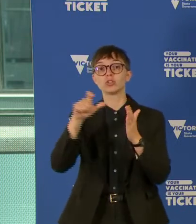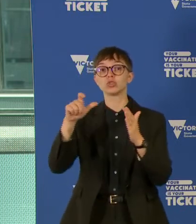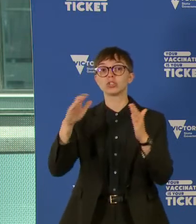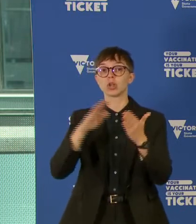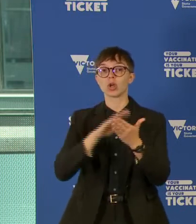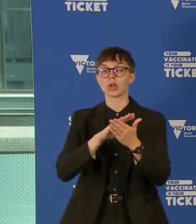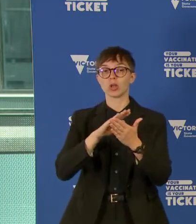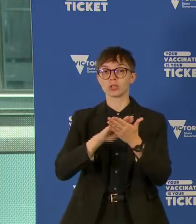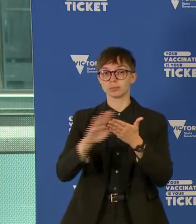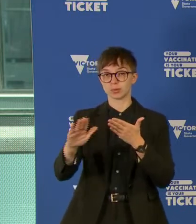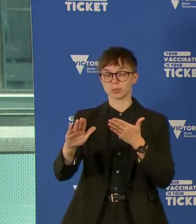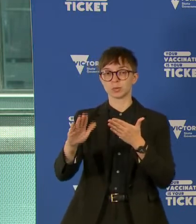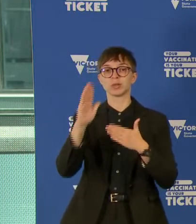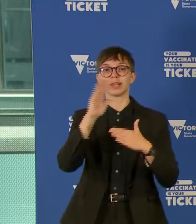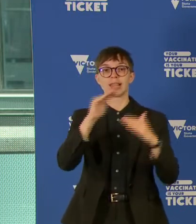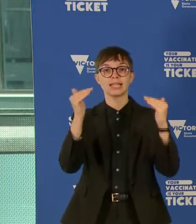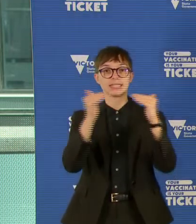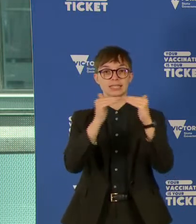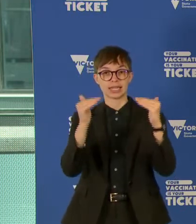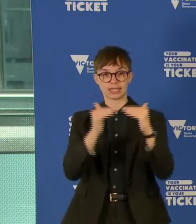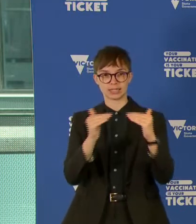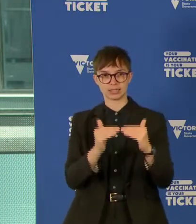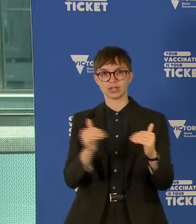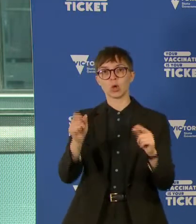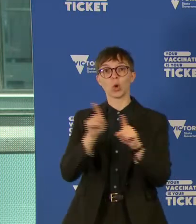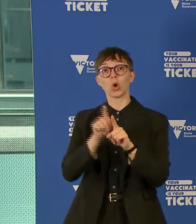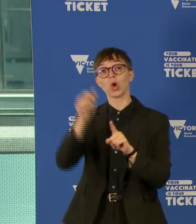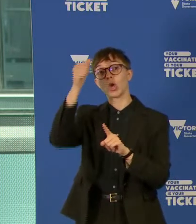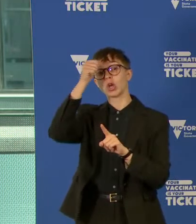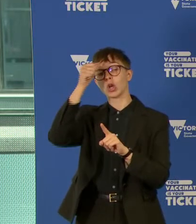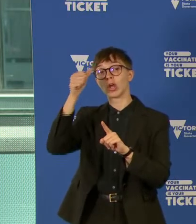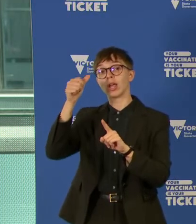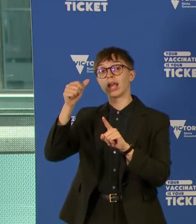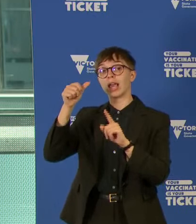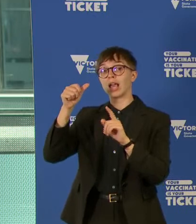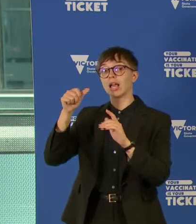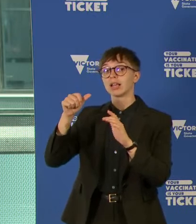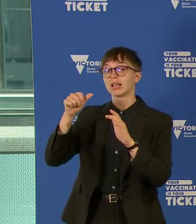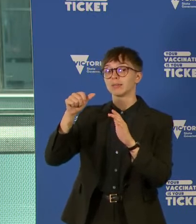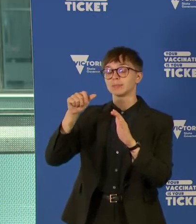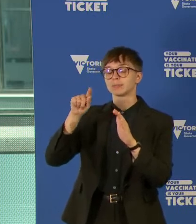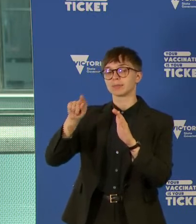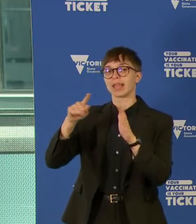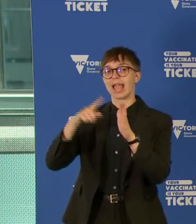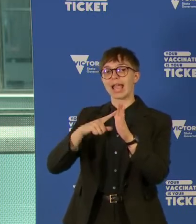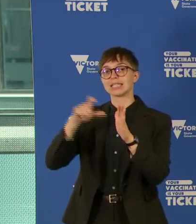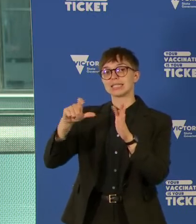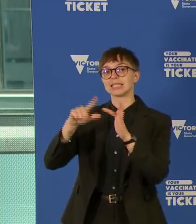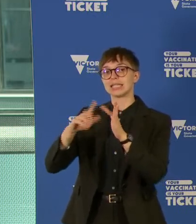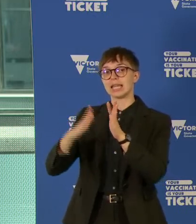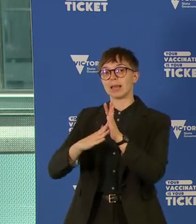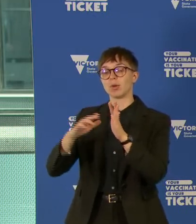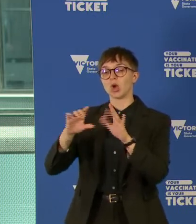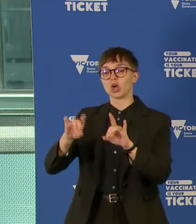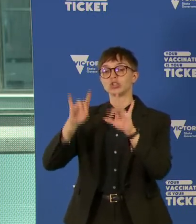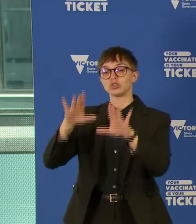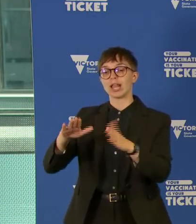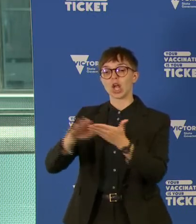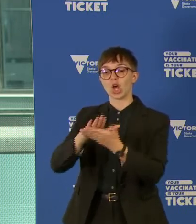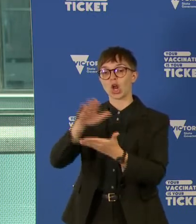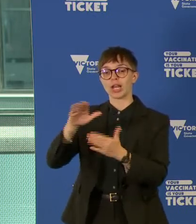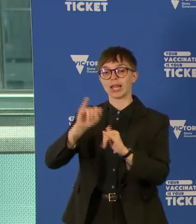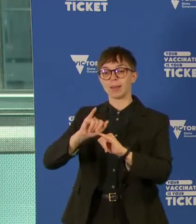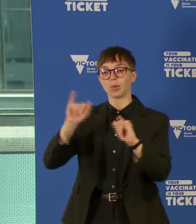And I note the position of the Australian College of Emergency Medicine. I'll leave these clinical standard debates